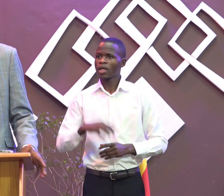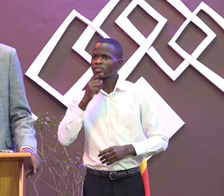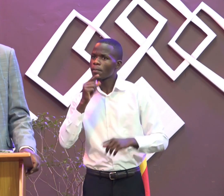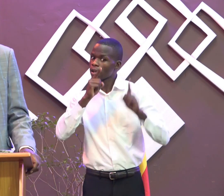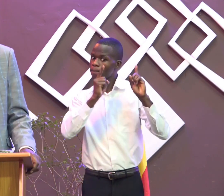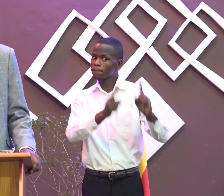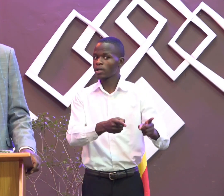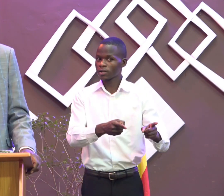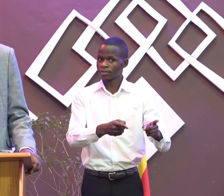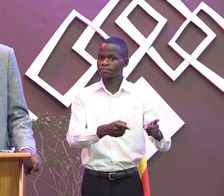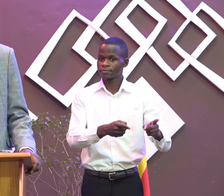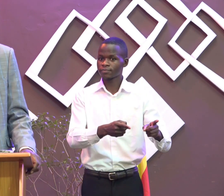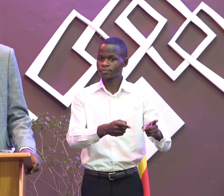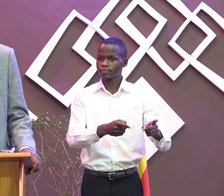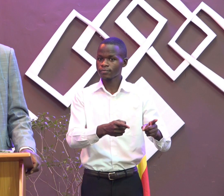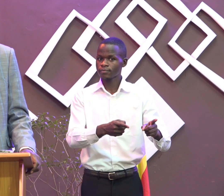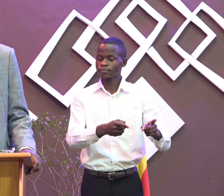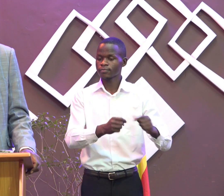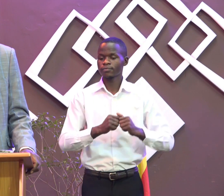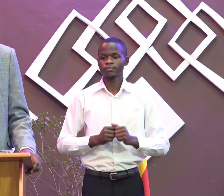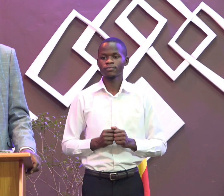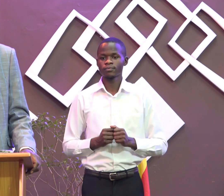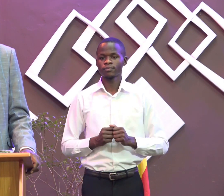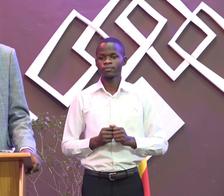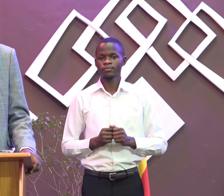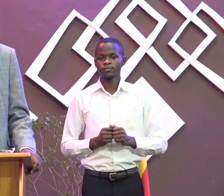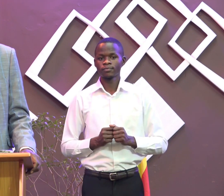atuse. The husband has come.